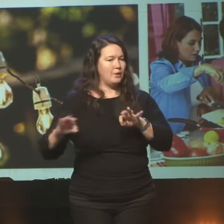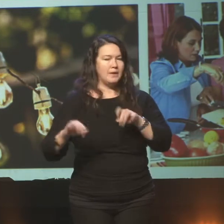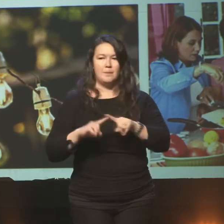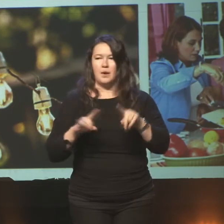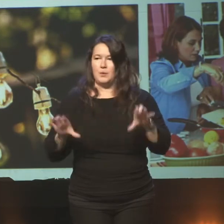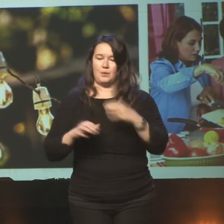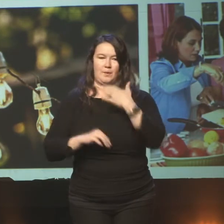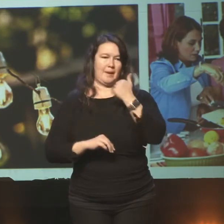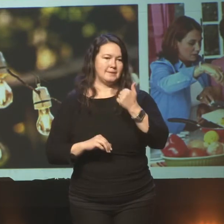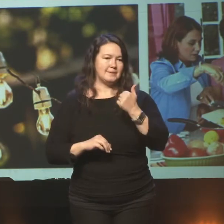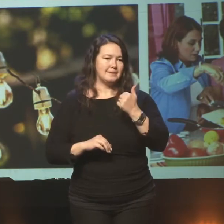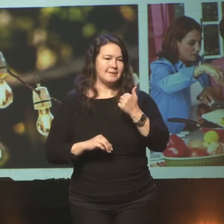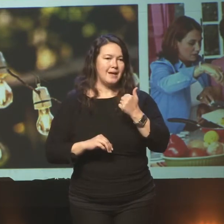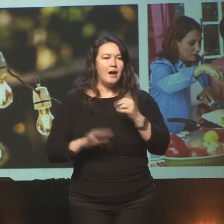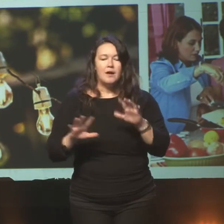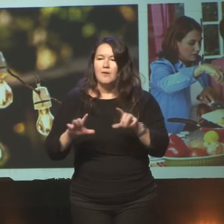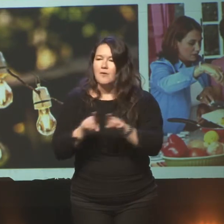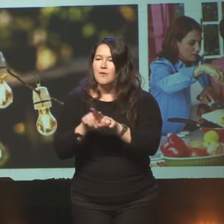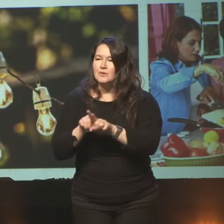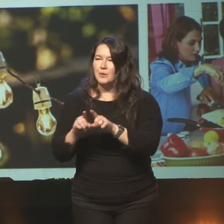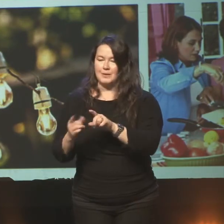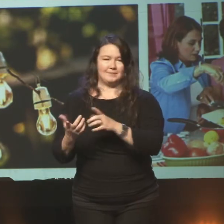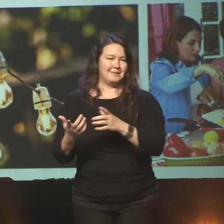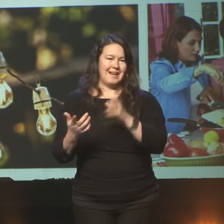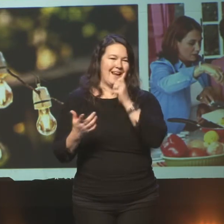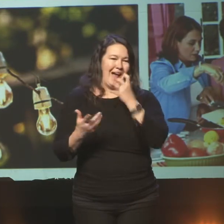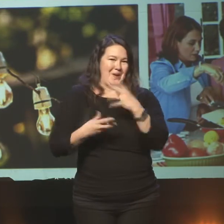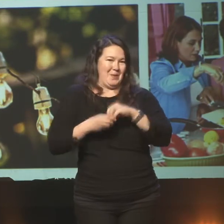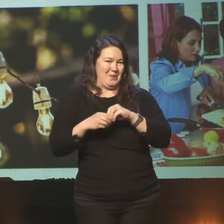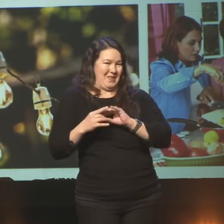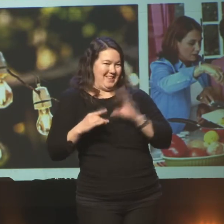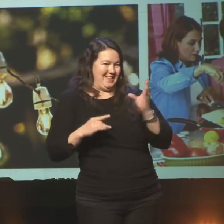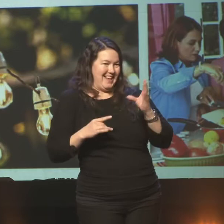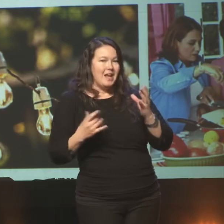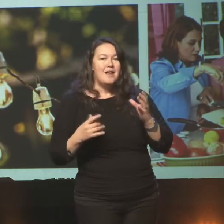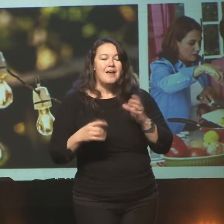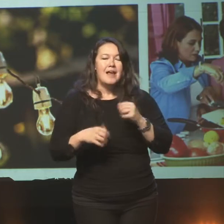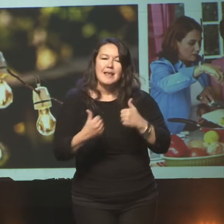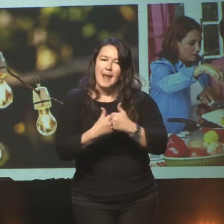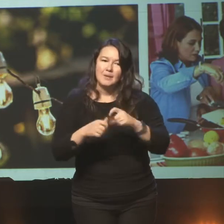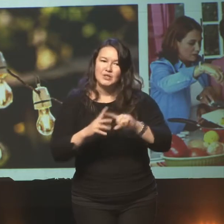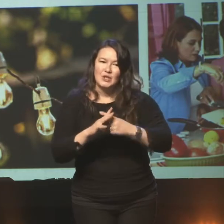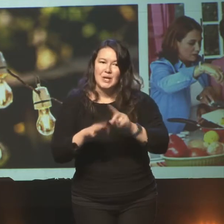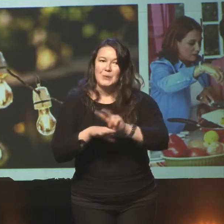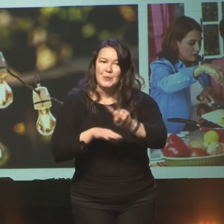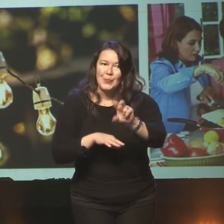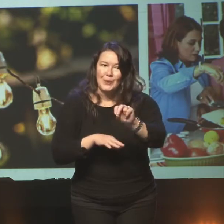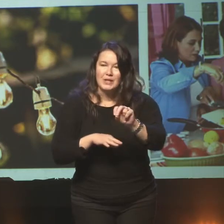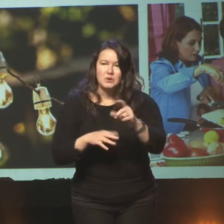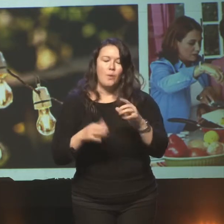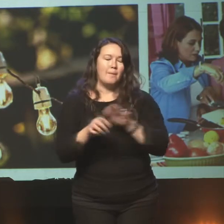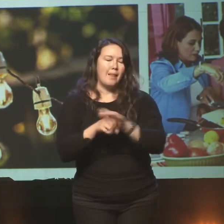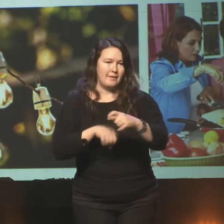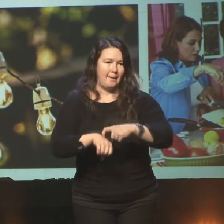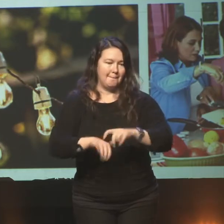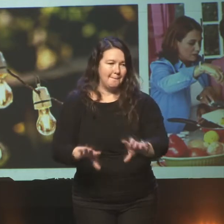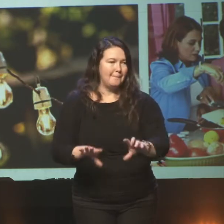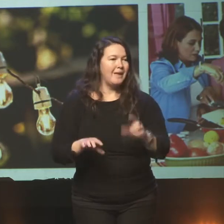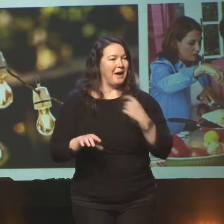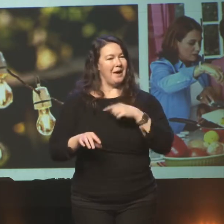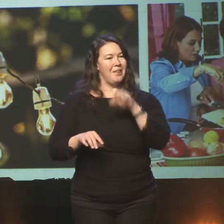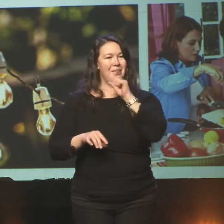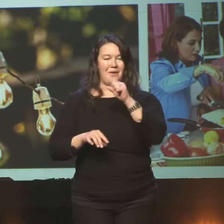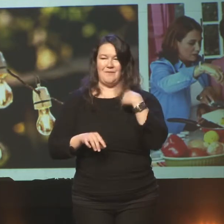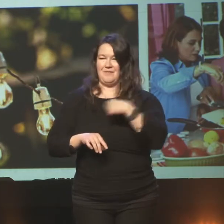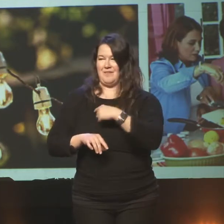our best. Can I just say this? This isn't part of the message. The game doesn't start till 2:30, so why not? Okay. I do love